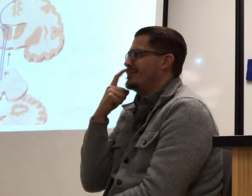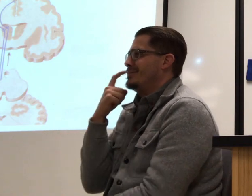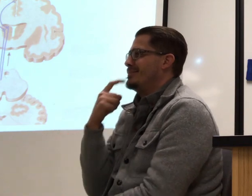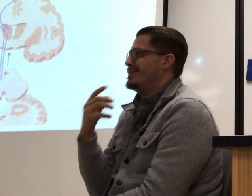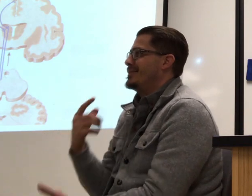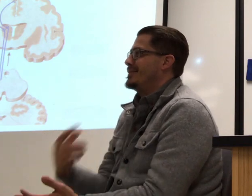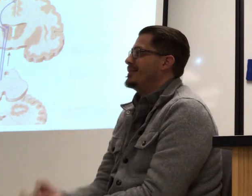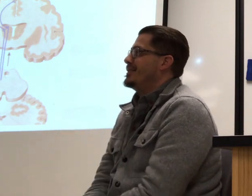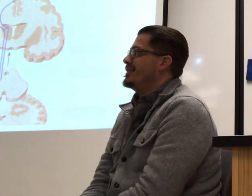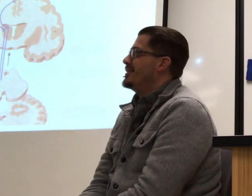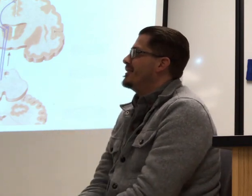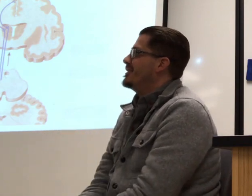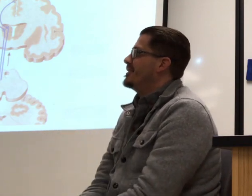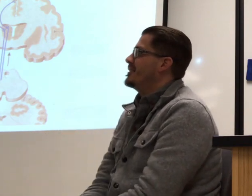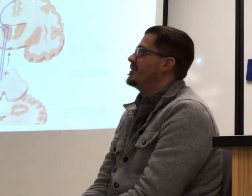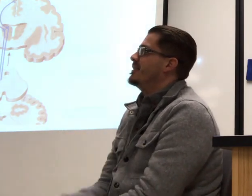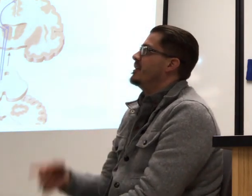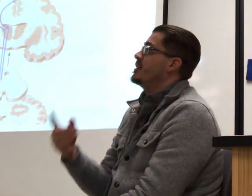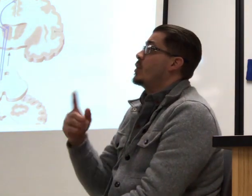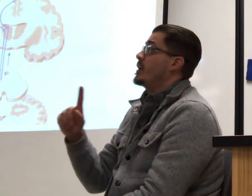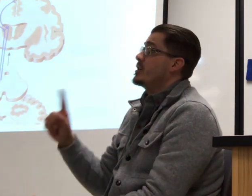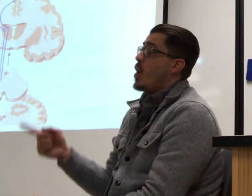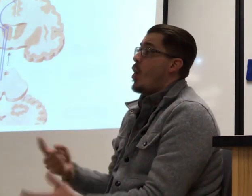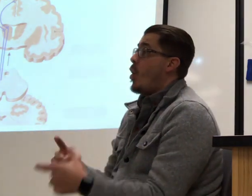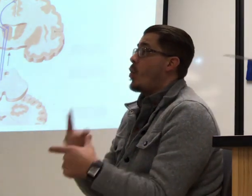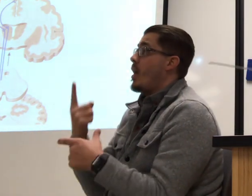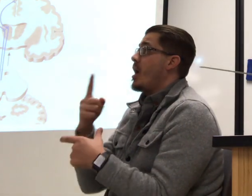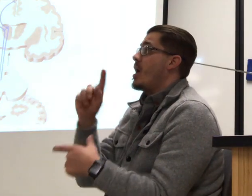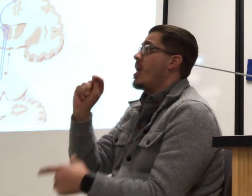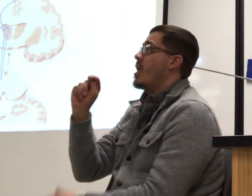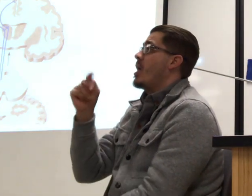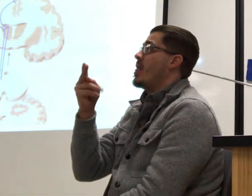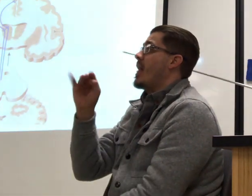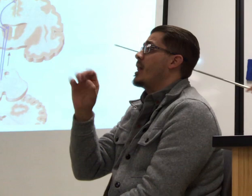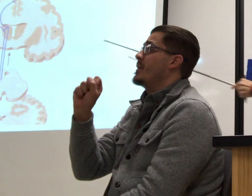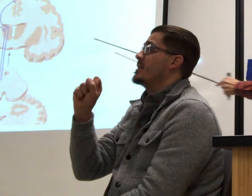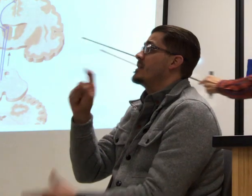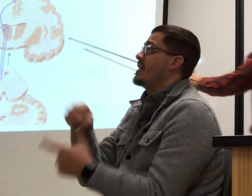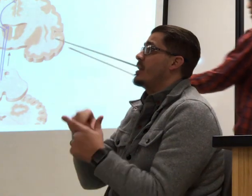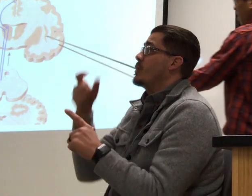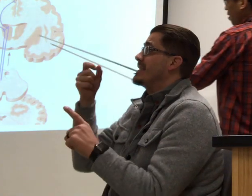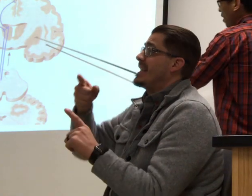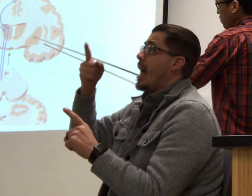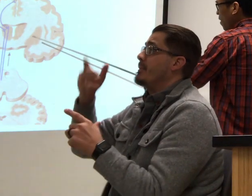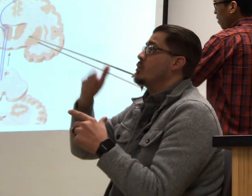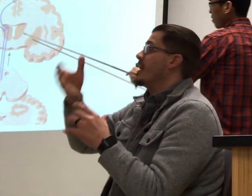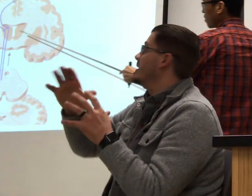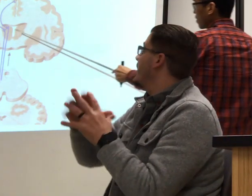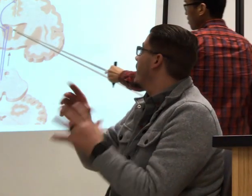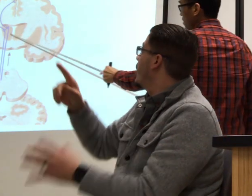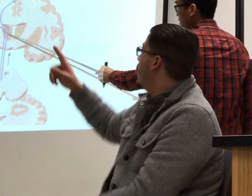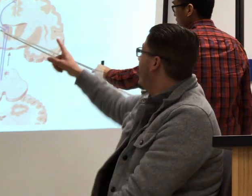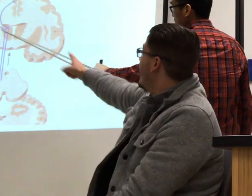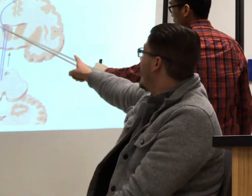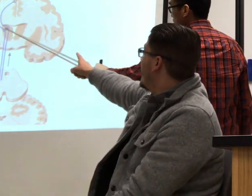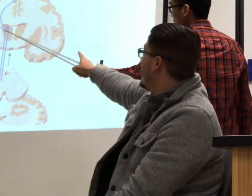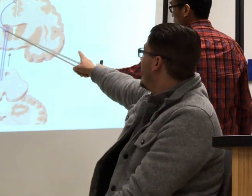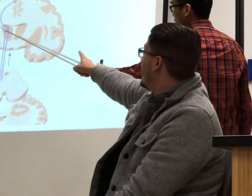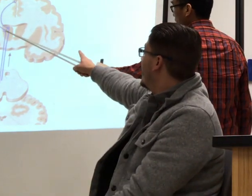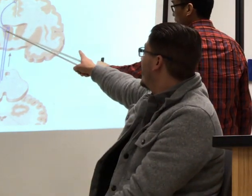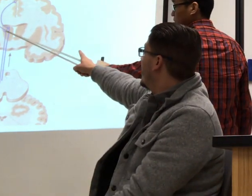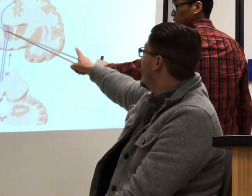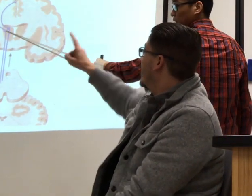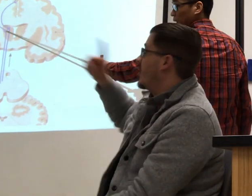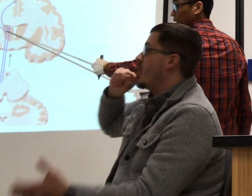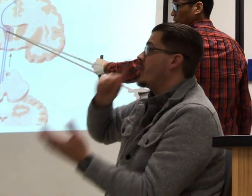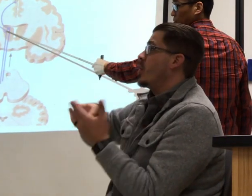So it gets all the way to the thalamus where it synapses to the next cell, right there. So you notice how we're